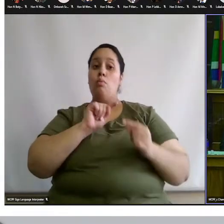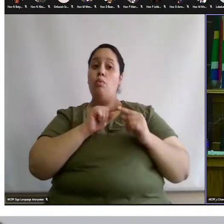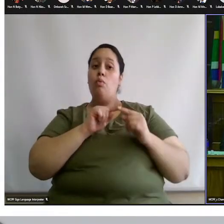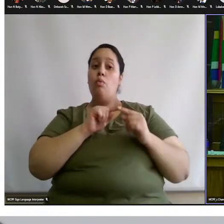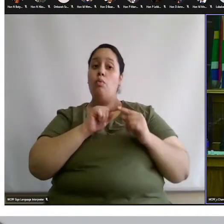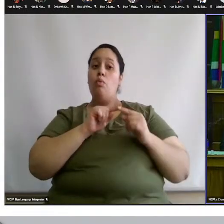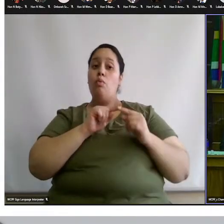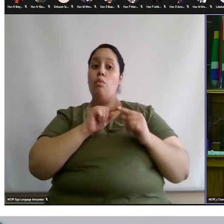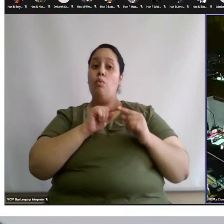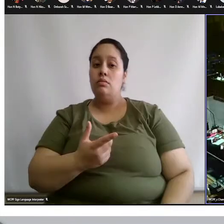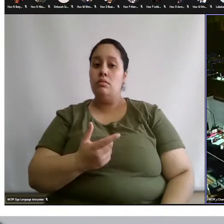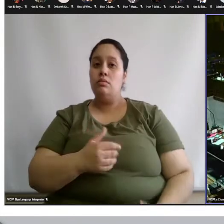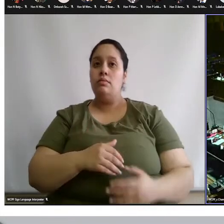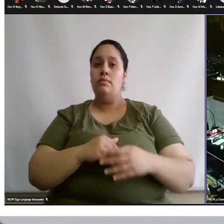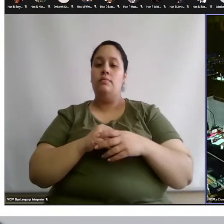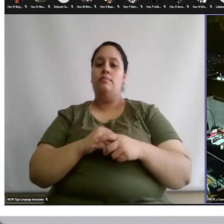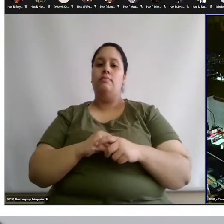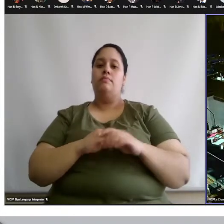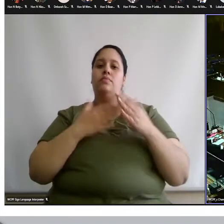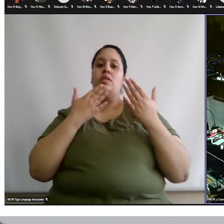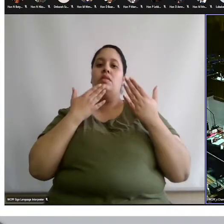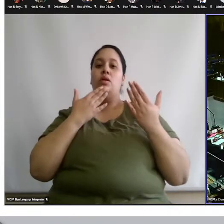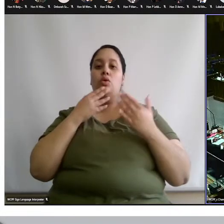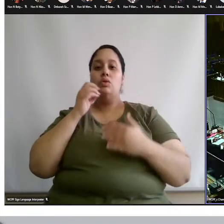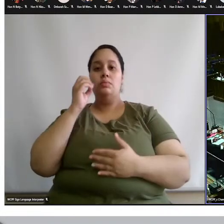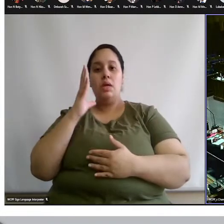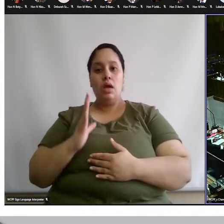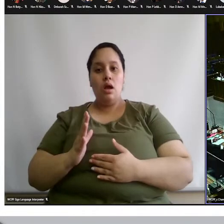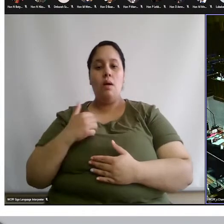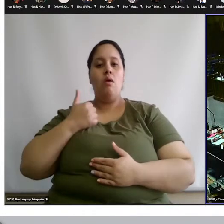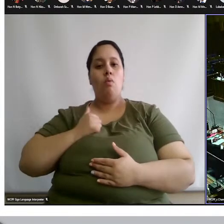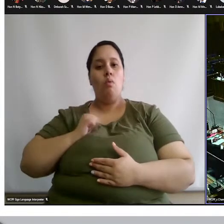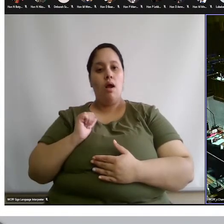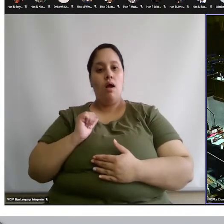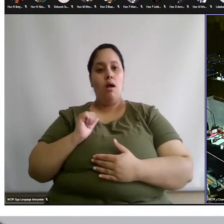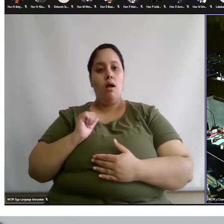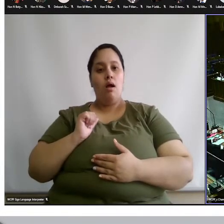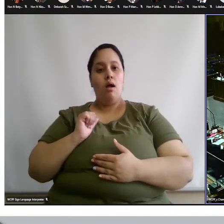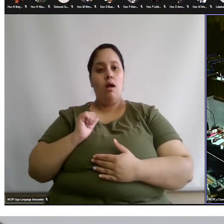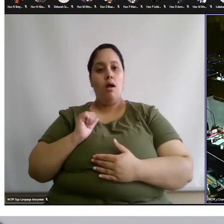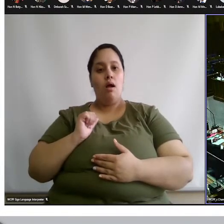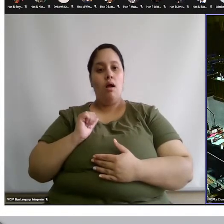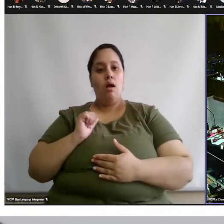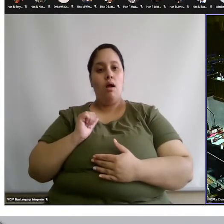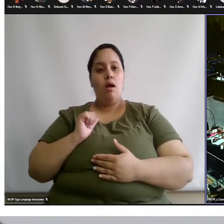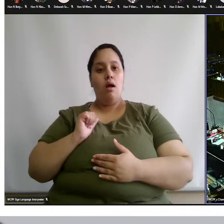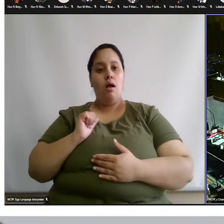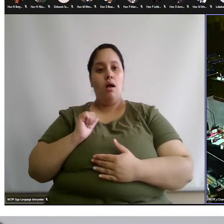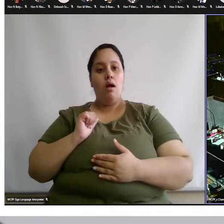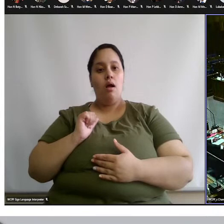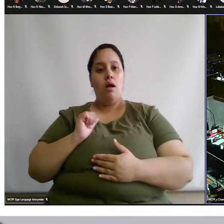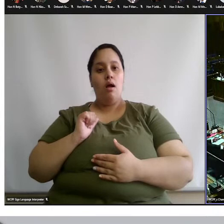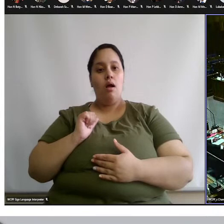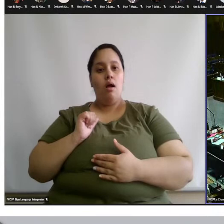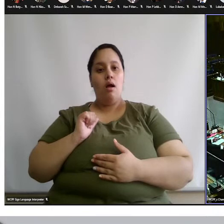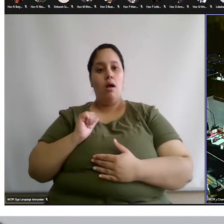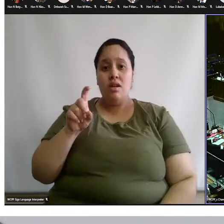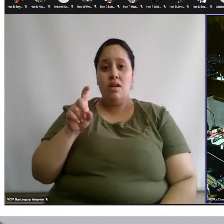Honourable Premier? Thank you, Speaker. I would like to ask on a point of, well, I want to say clarity. Am I allowed to ask a question of